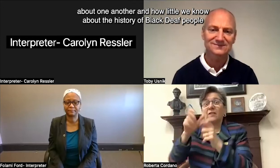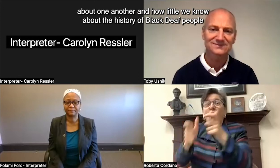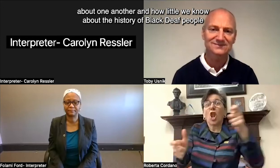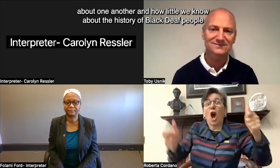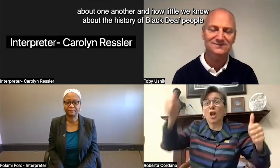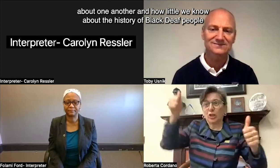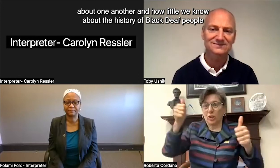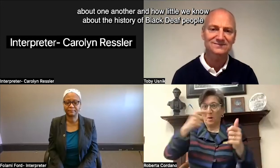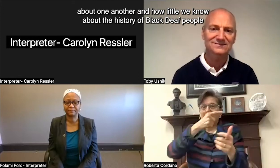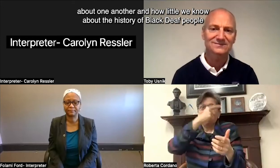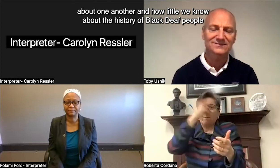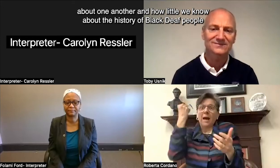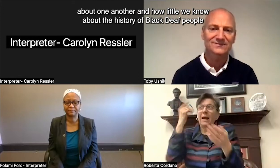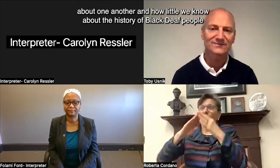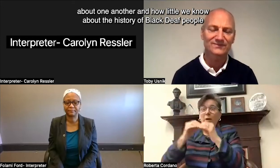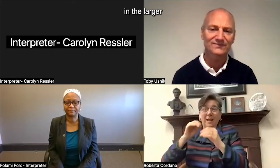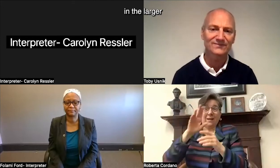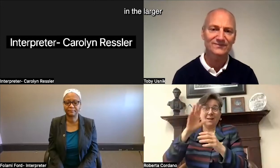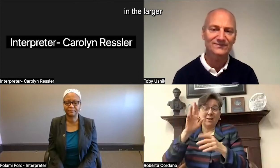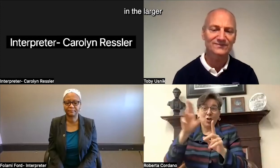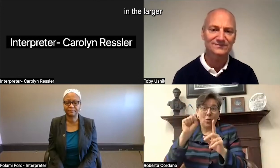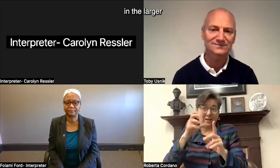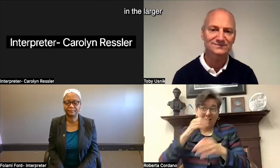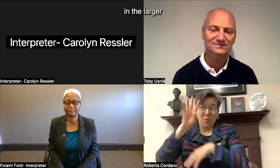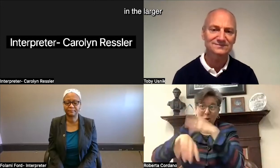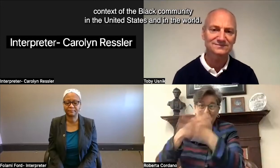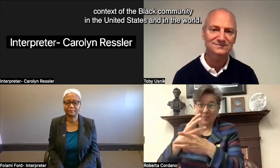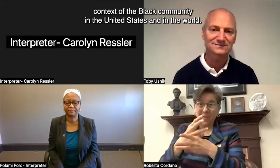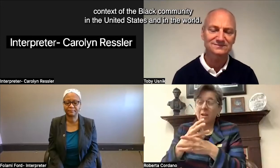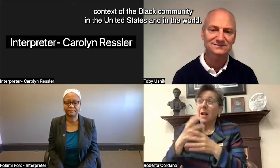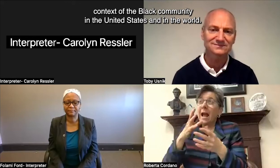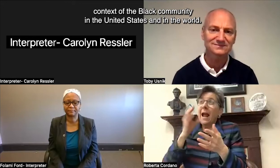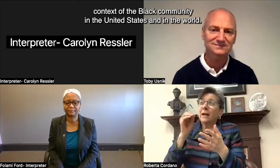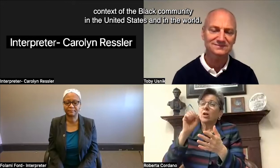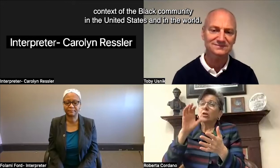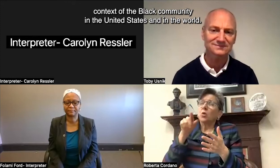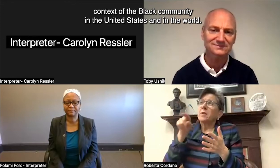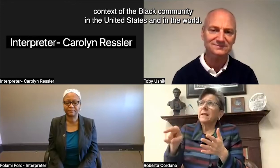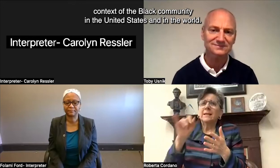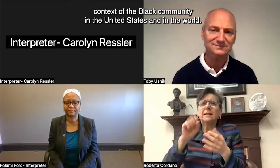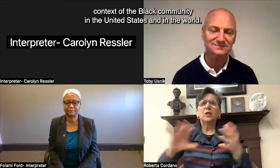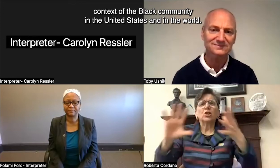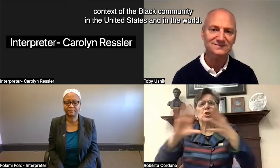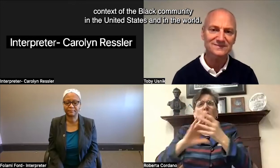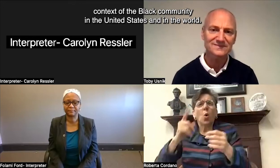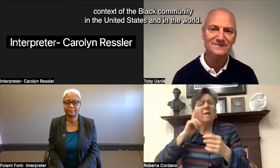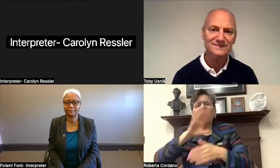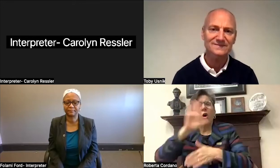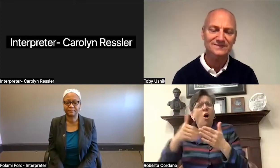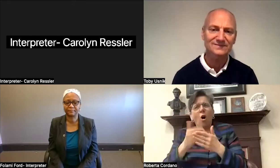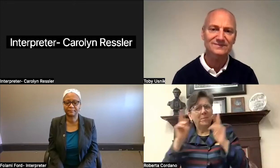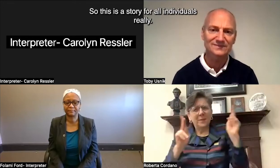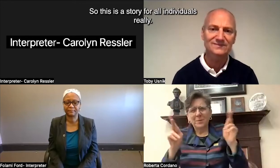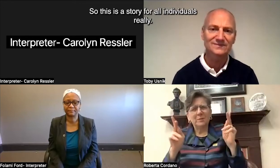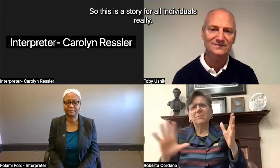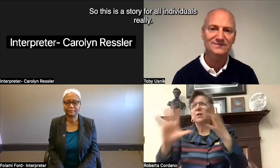of Black deaf people in the larger context of the Black community in the United States and in the world. So this is